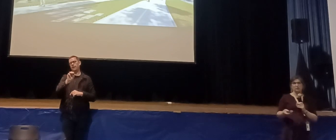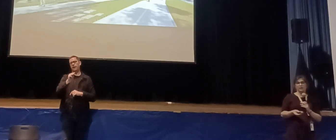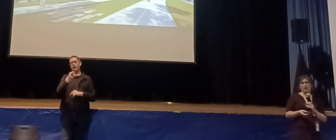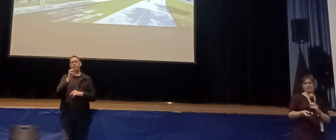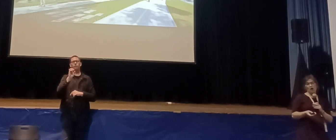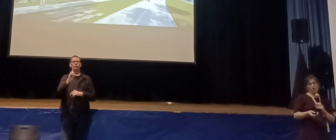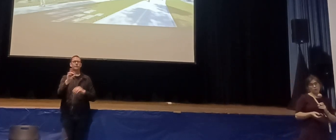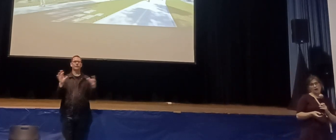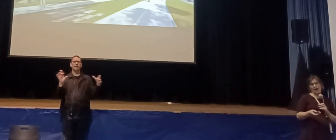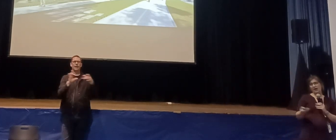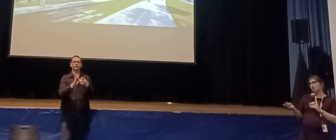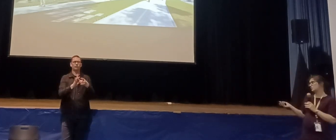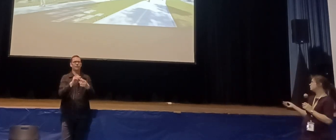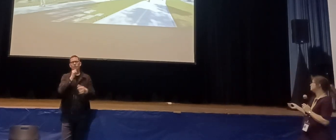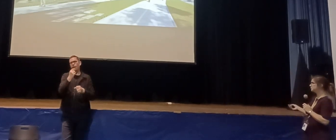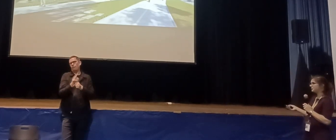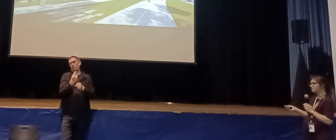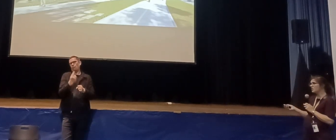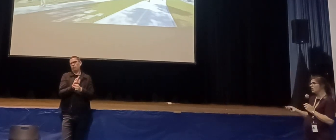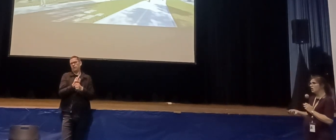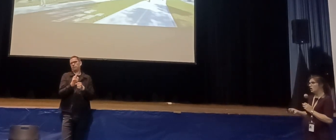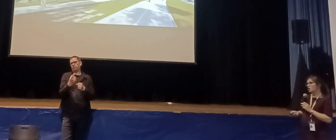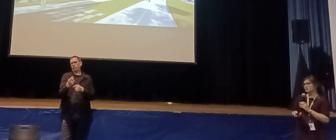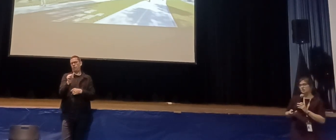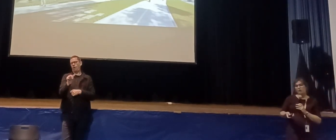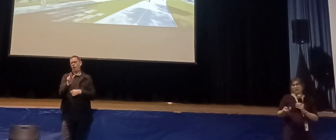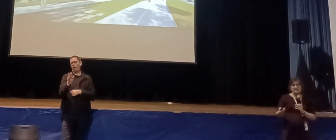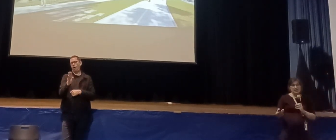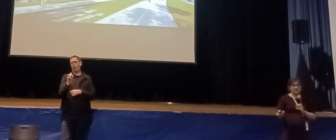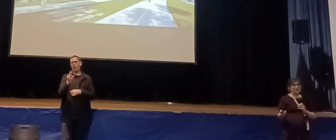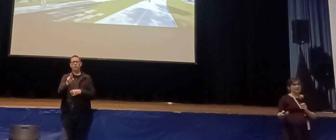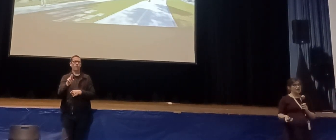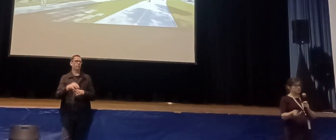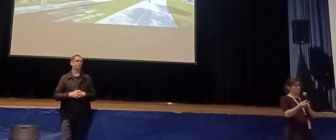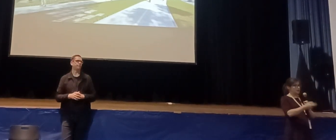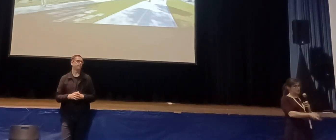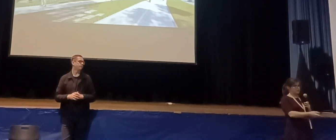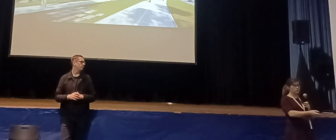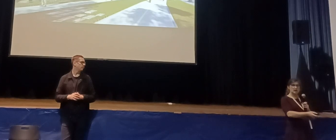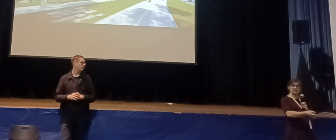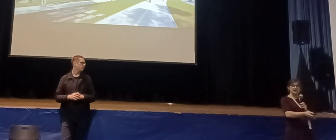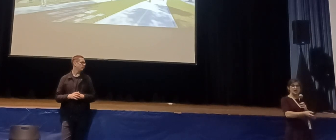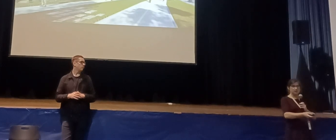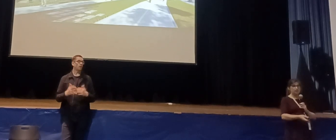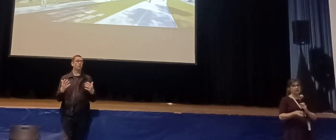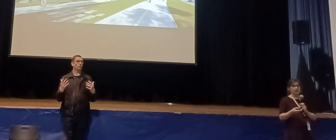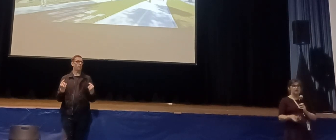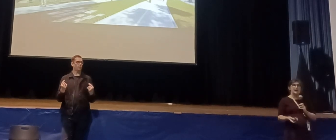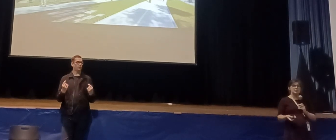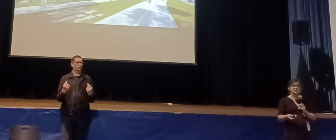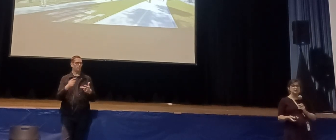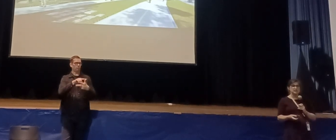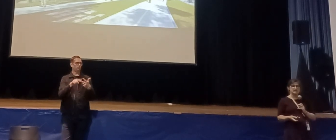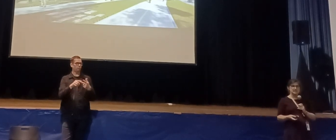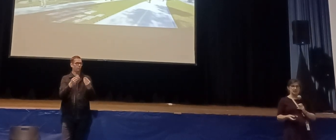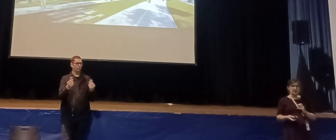appropriate treatment of the Arbor edge. So what we did is we worked together in